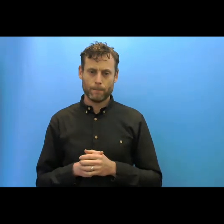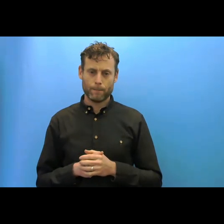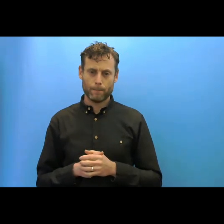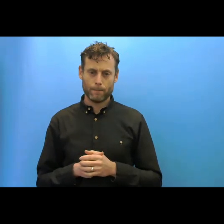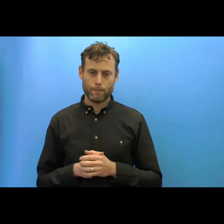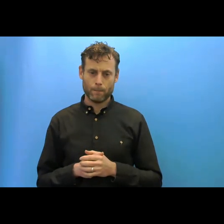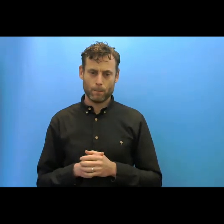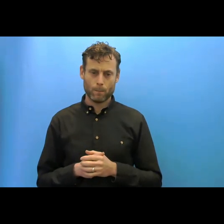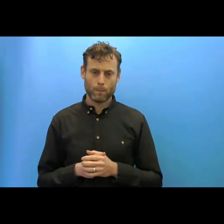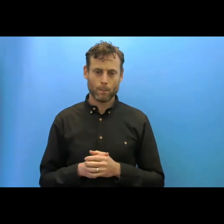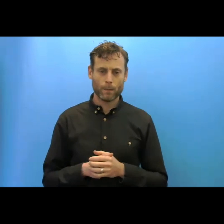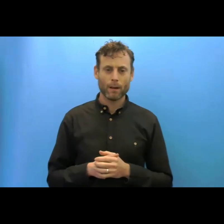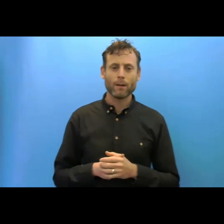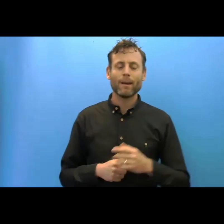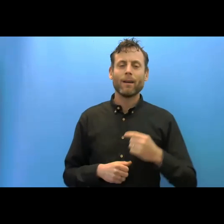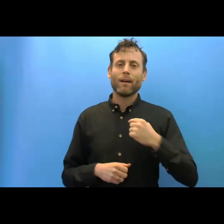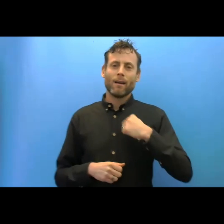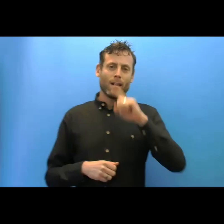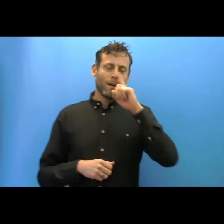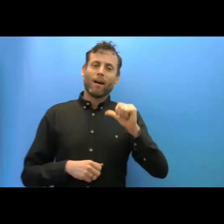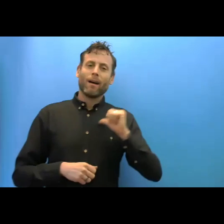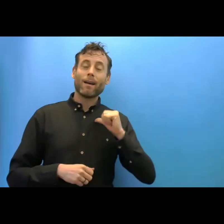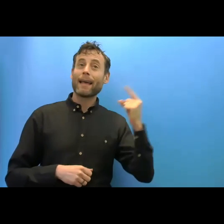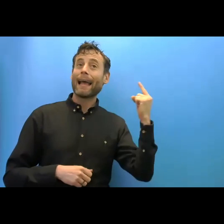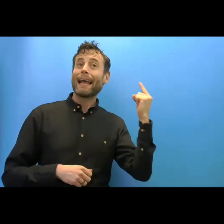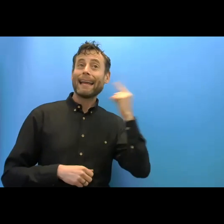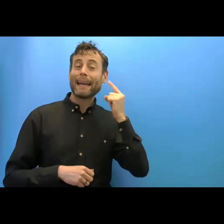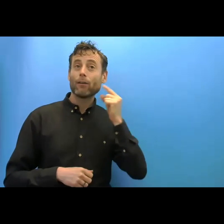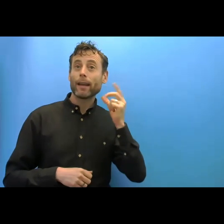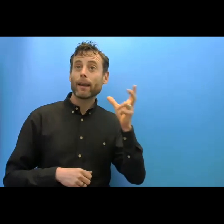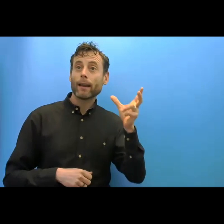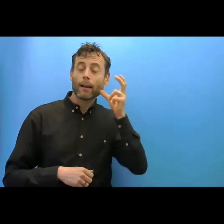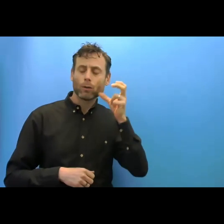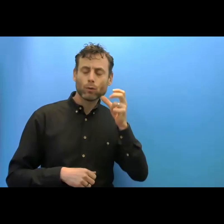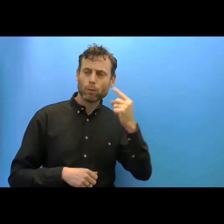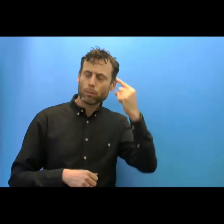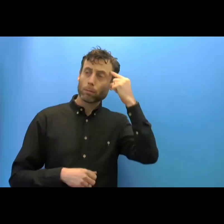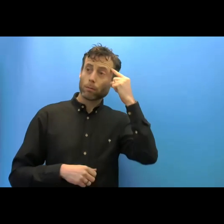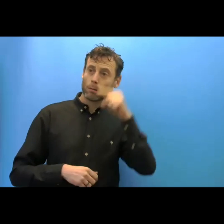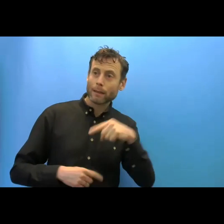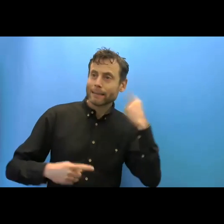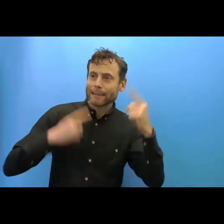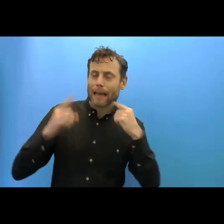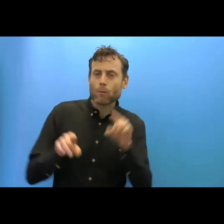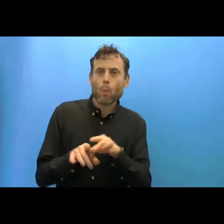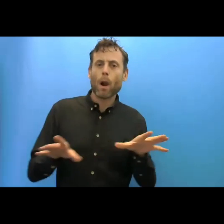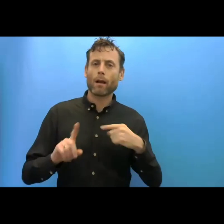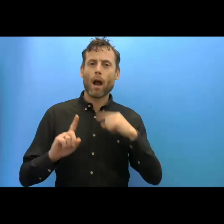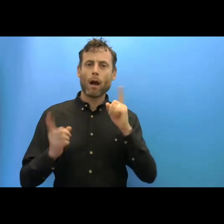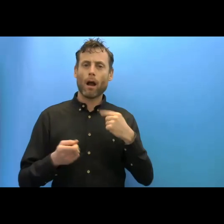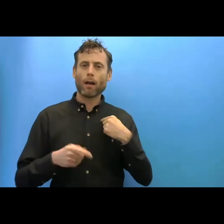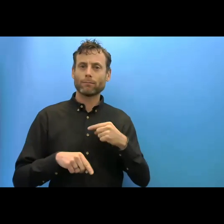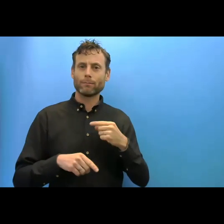But I can't rely on my hearing to judge the quality of that. So what it comes down to is kind of trial and error.